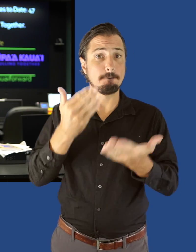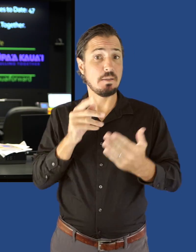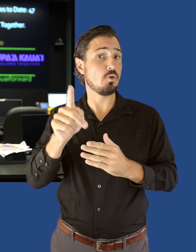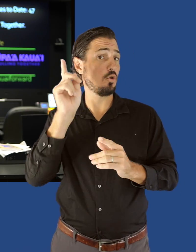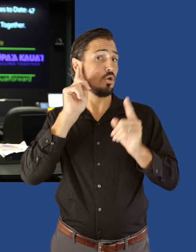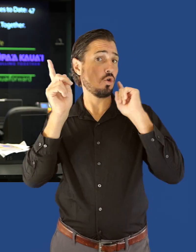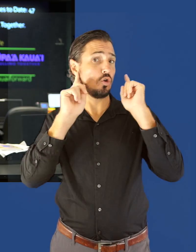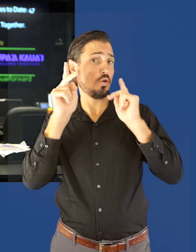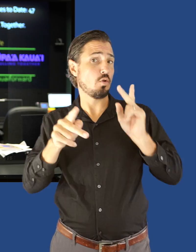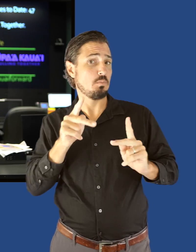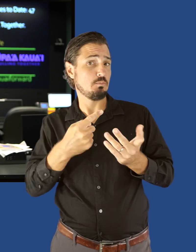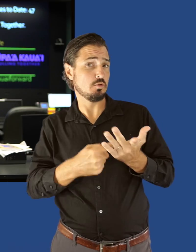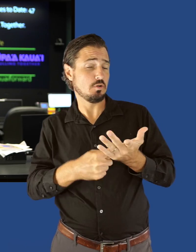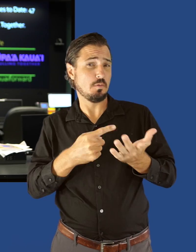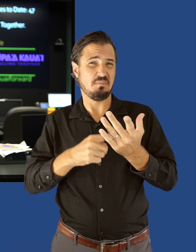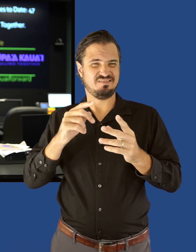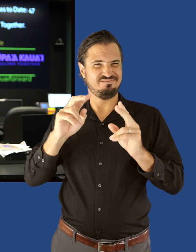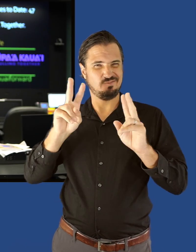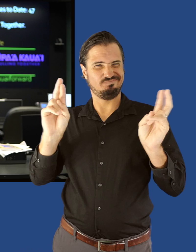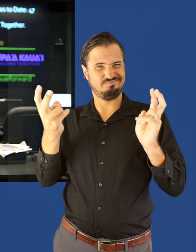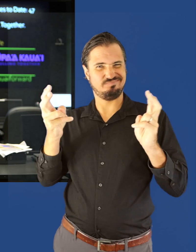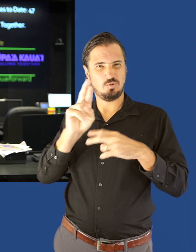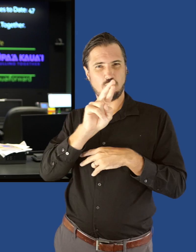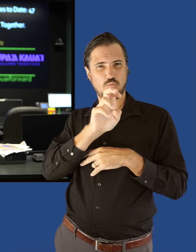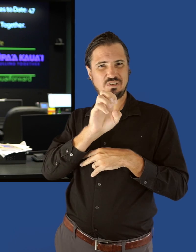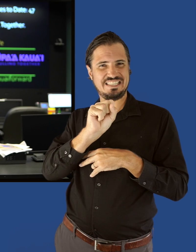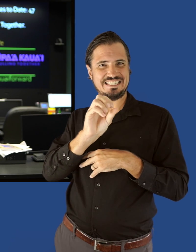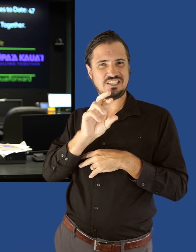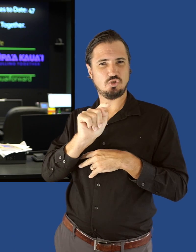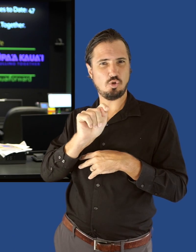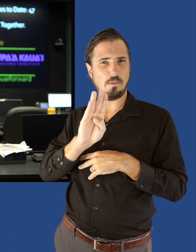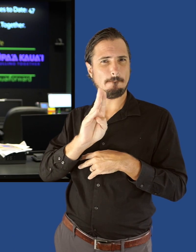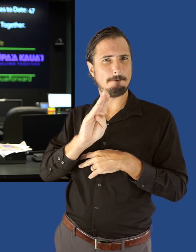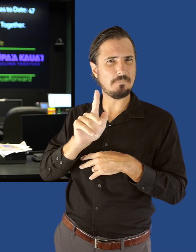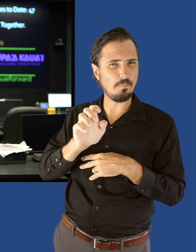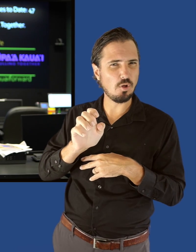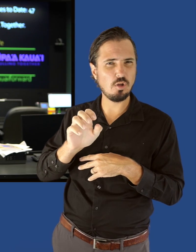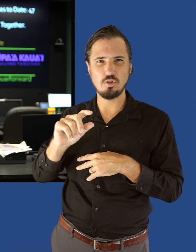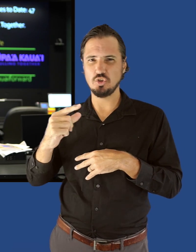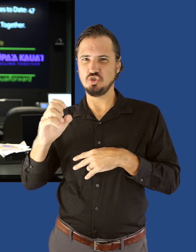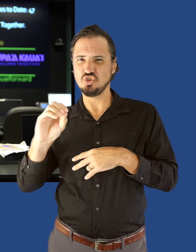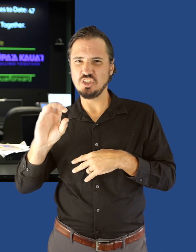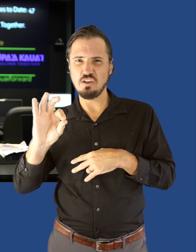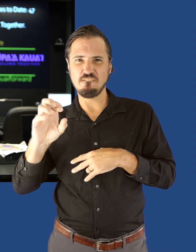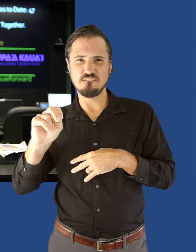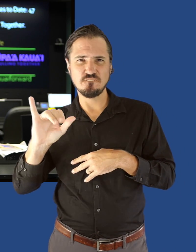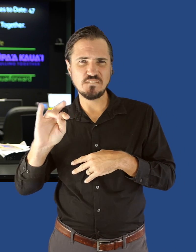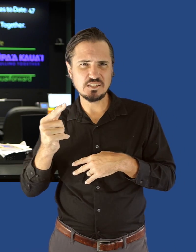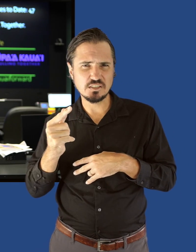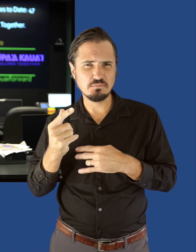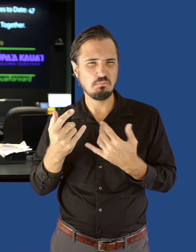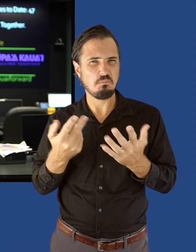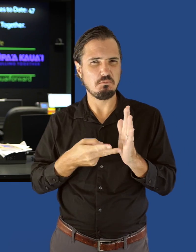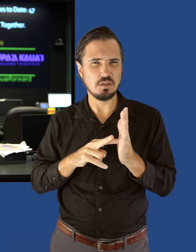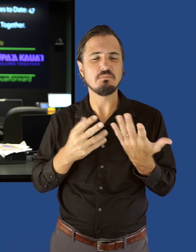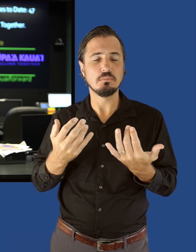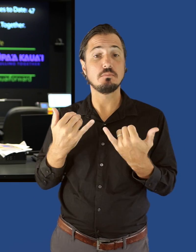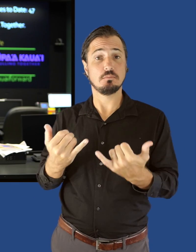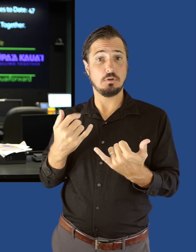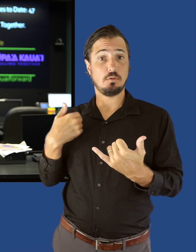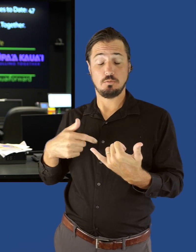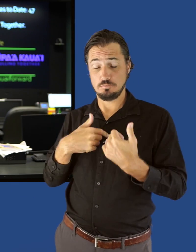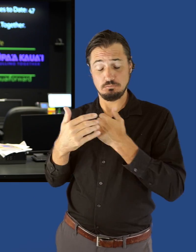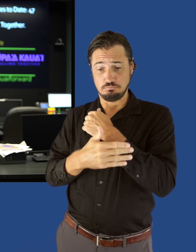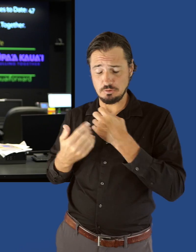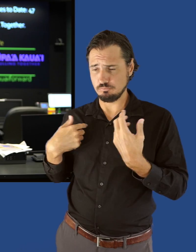talk about the idea of resort bubbles and geofencing. Our team is working with interested resort partners on a plan that